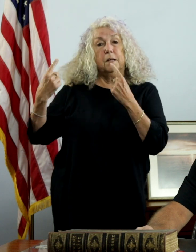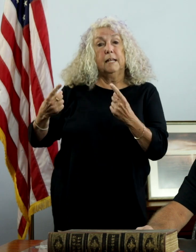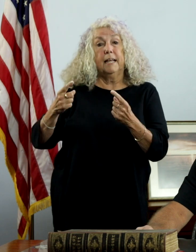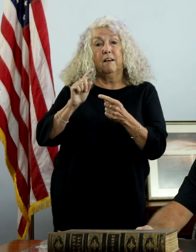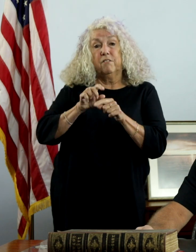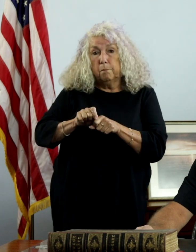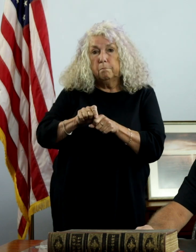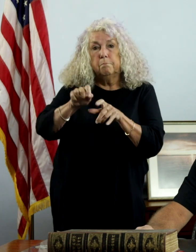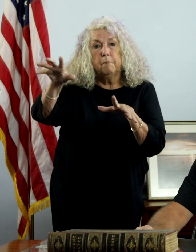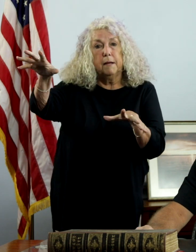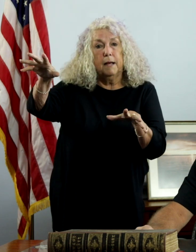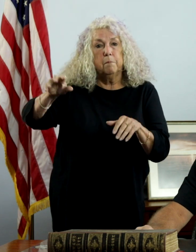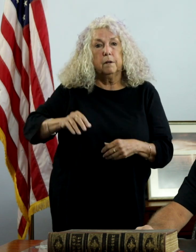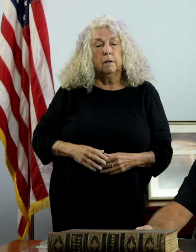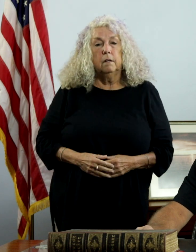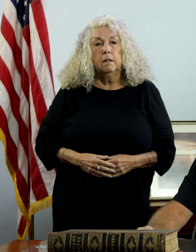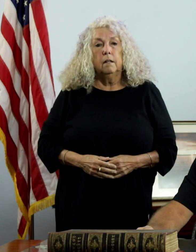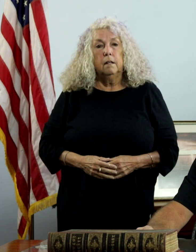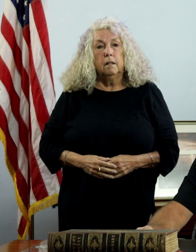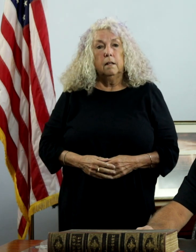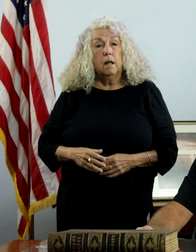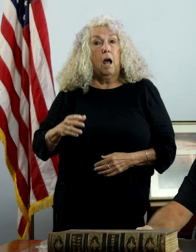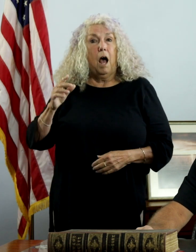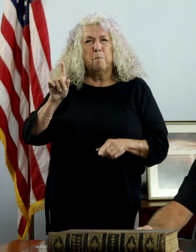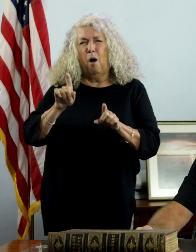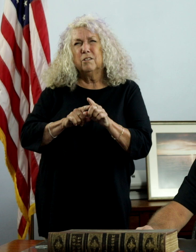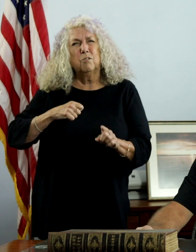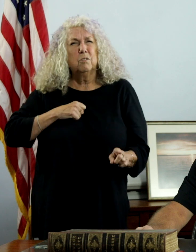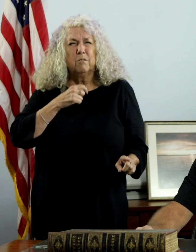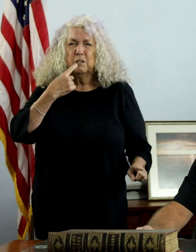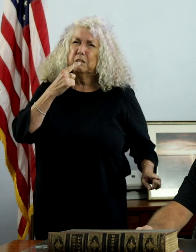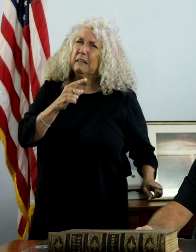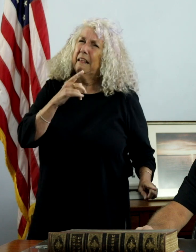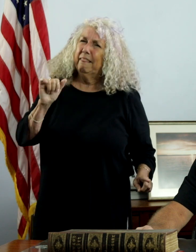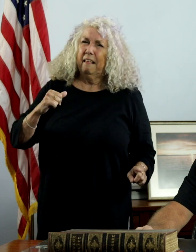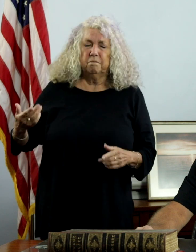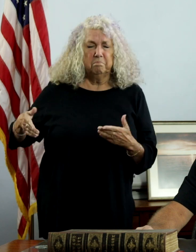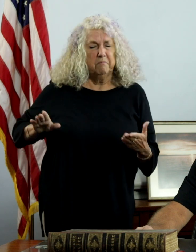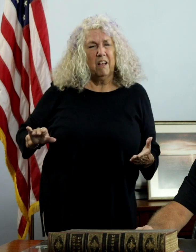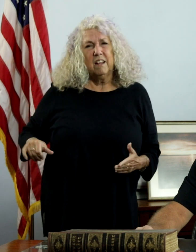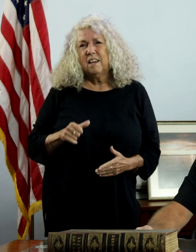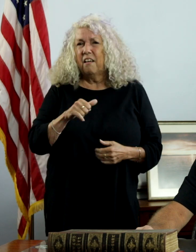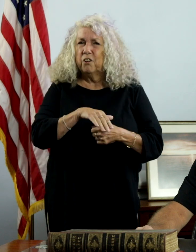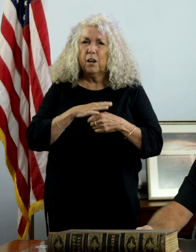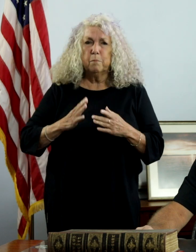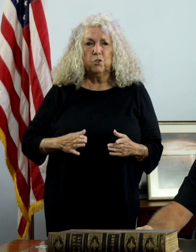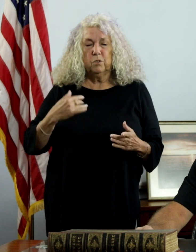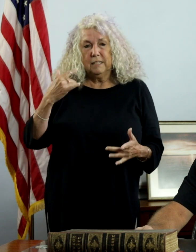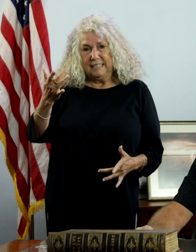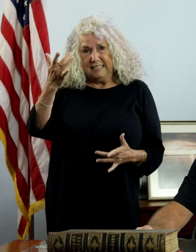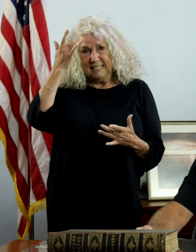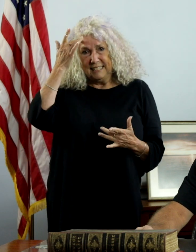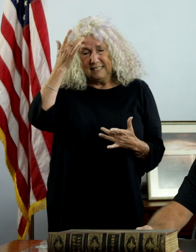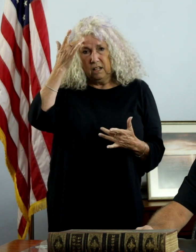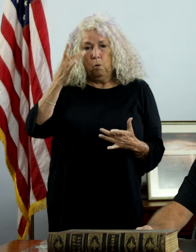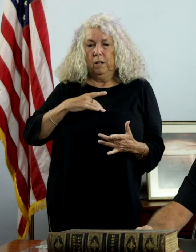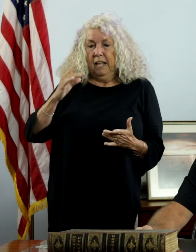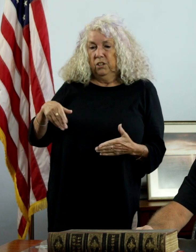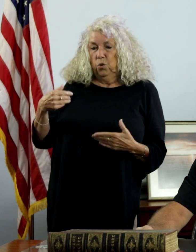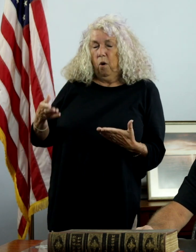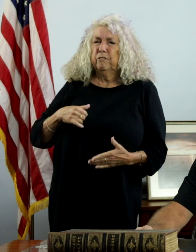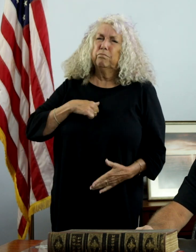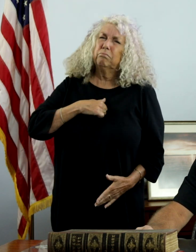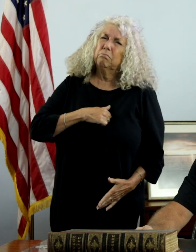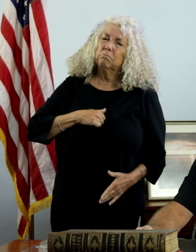of this pandemic. I'm also sorry to report the death of another of our neighbors to this disease, and would like to offer